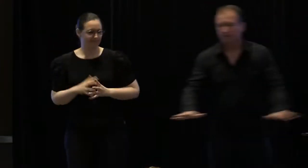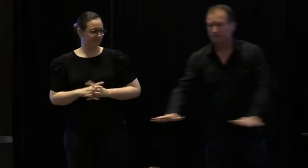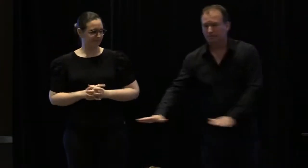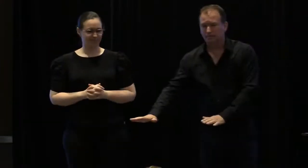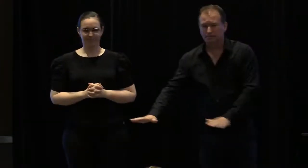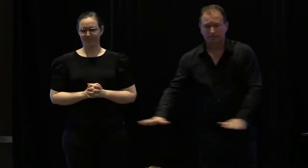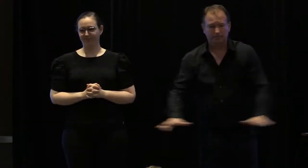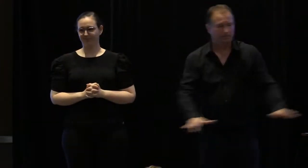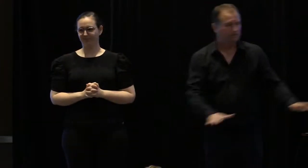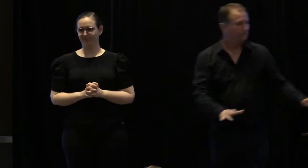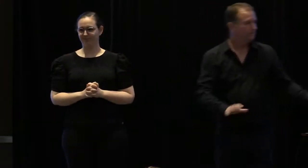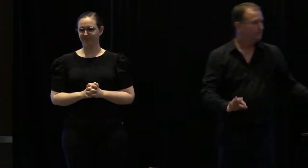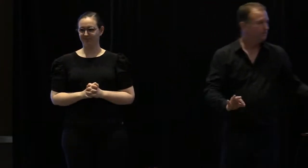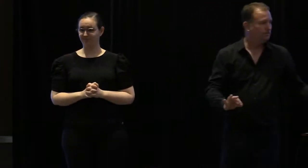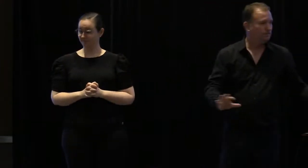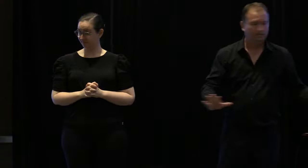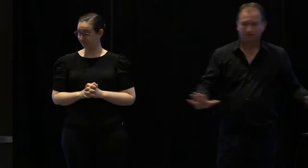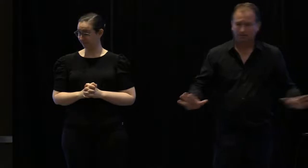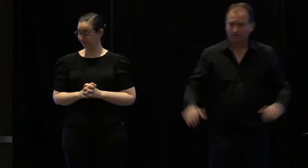inspiring lineup still to come.